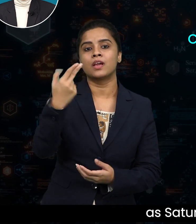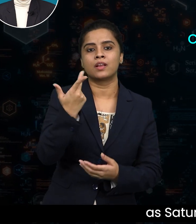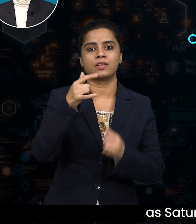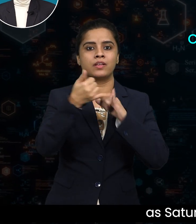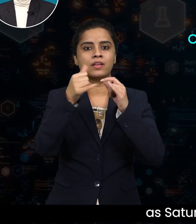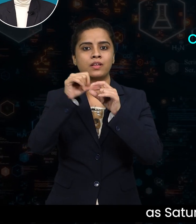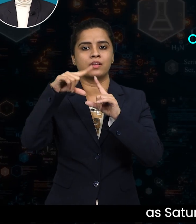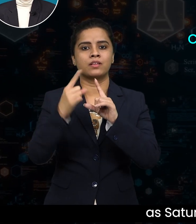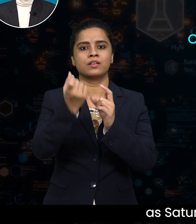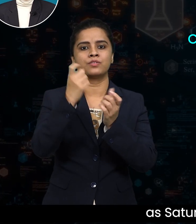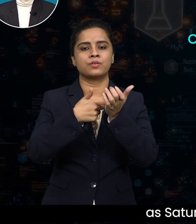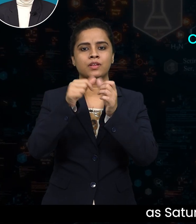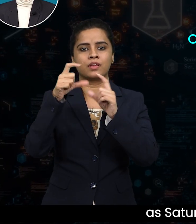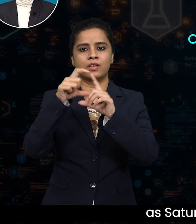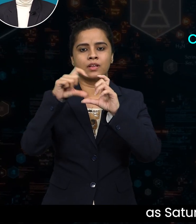saturated hydrocarbons.